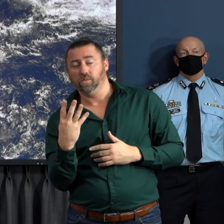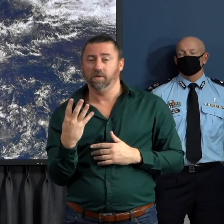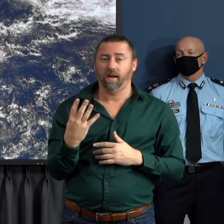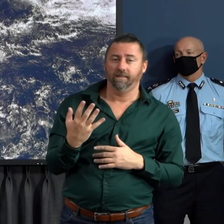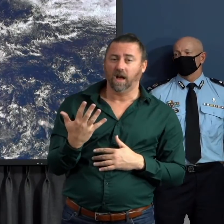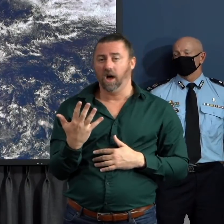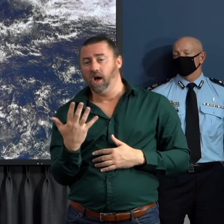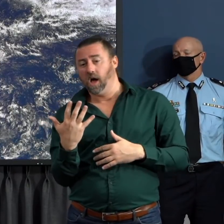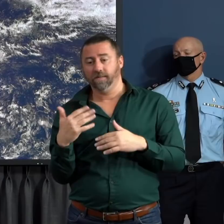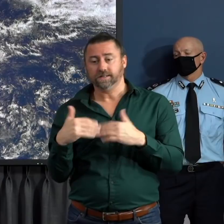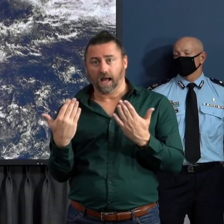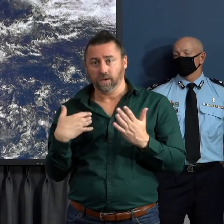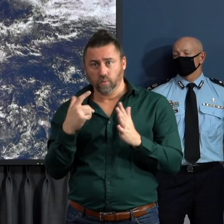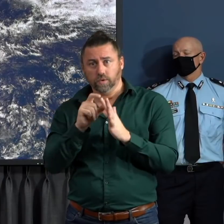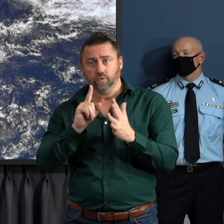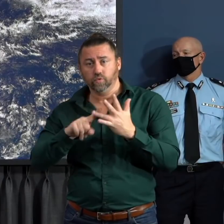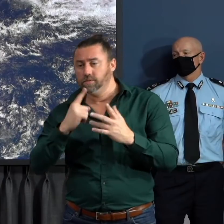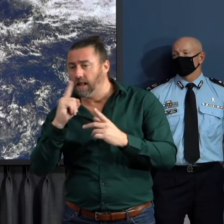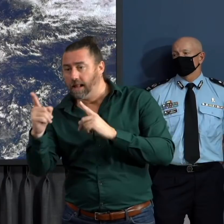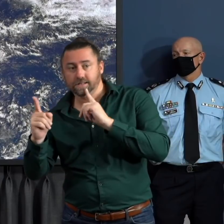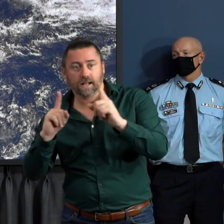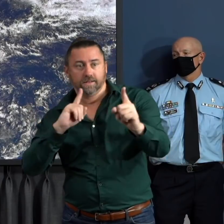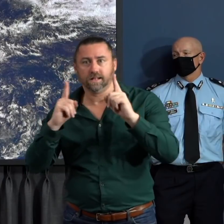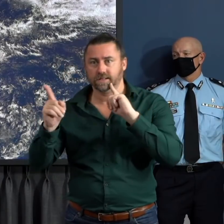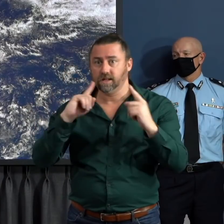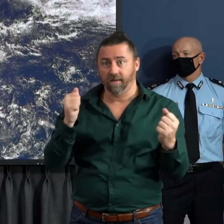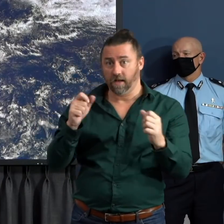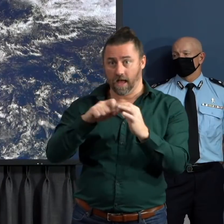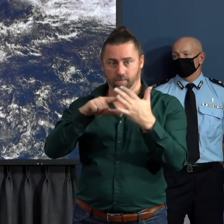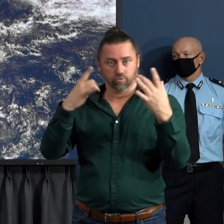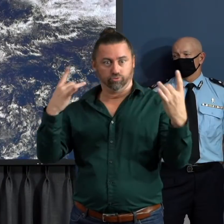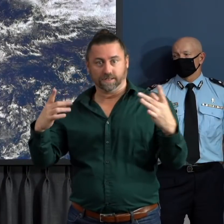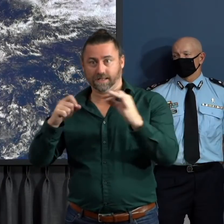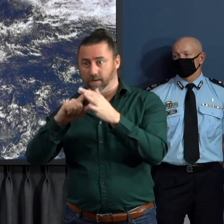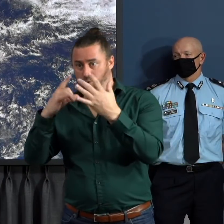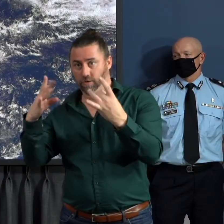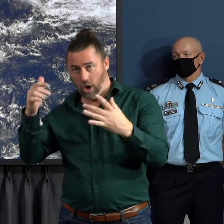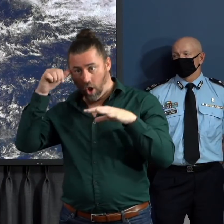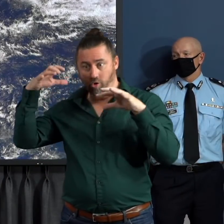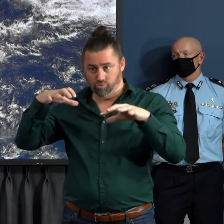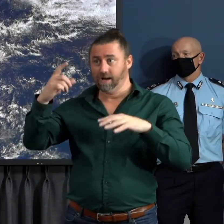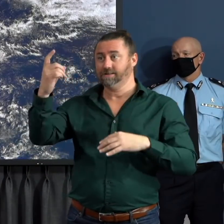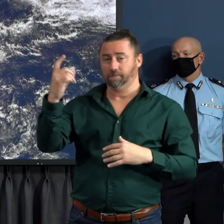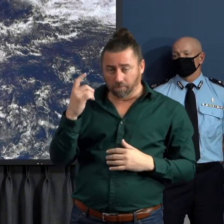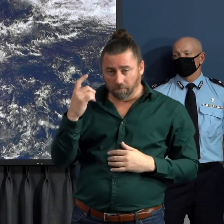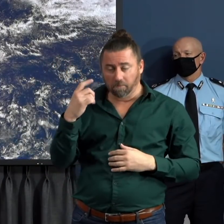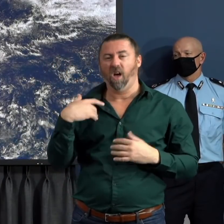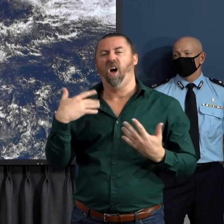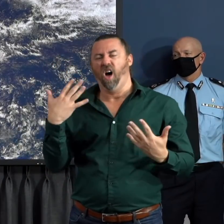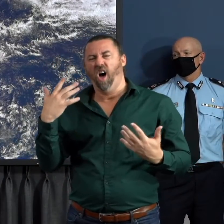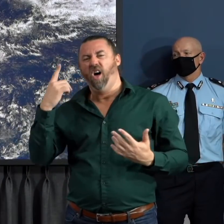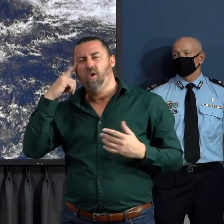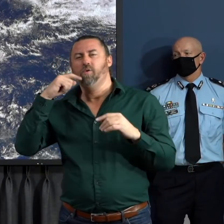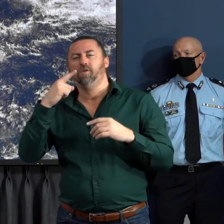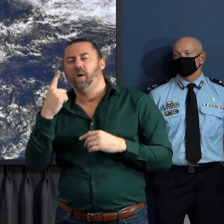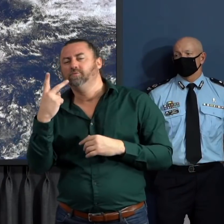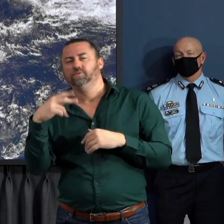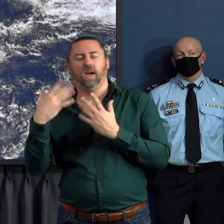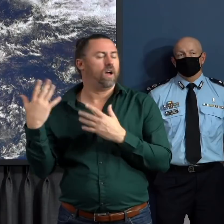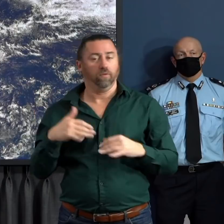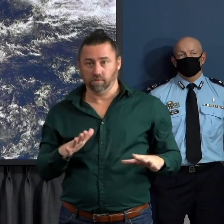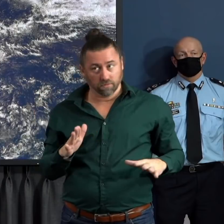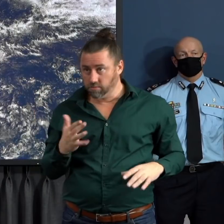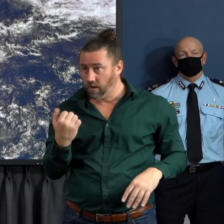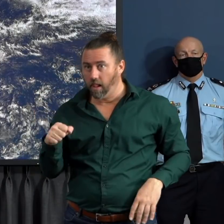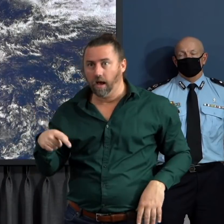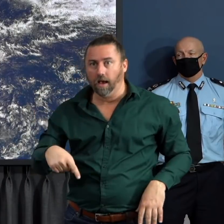So we have had that warning in terms of absolutely this event is coming. And then in terms of how that evolves every 24 hours